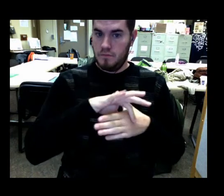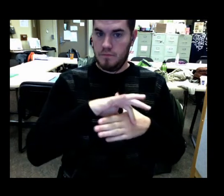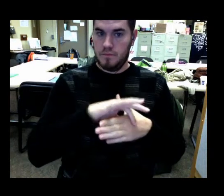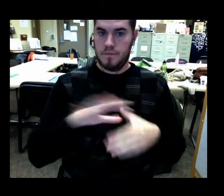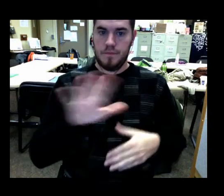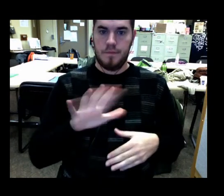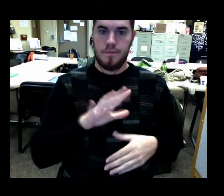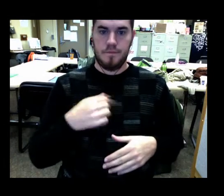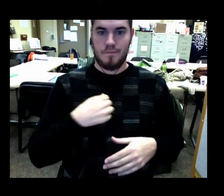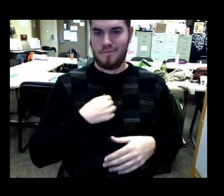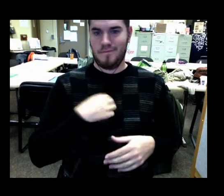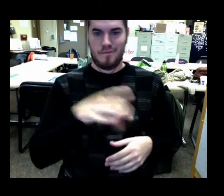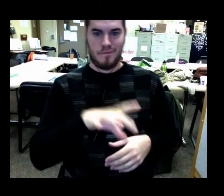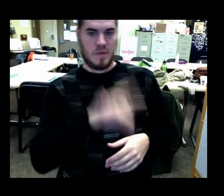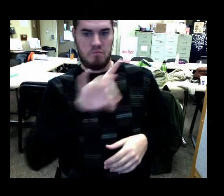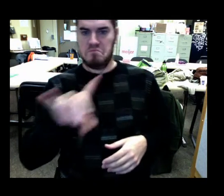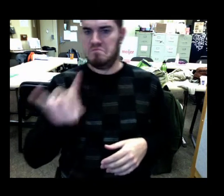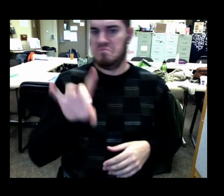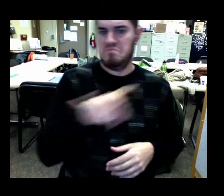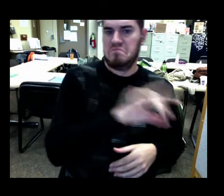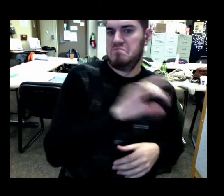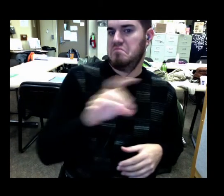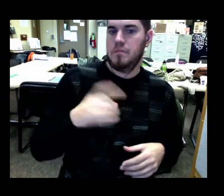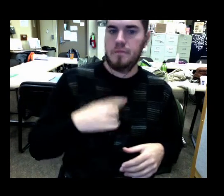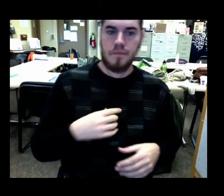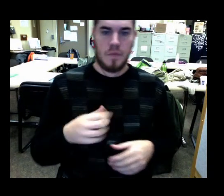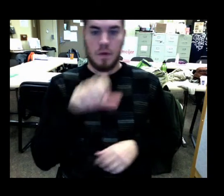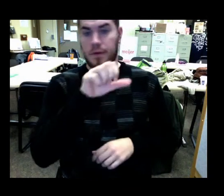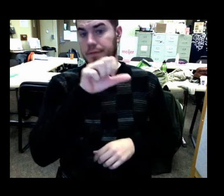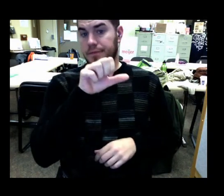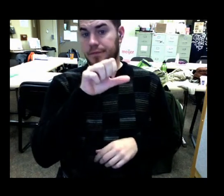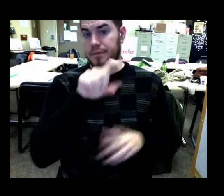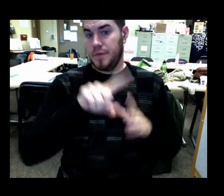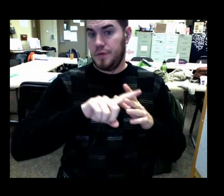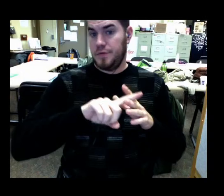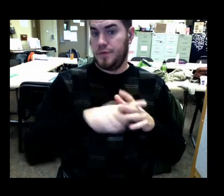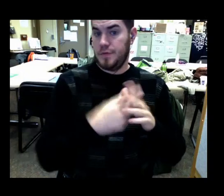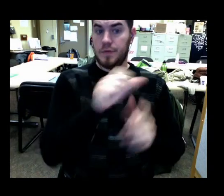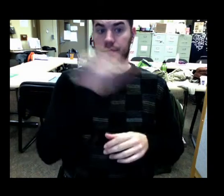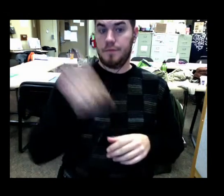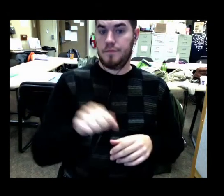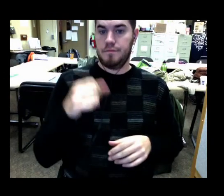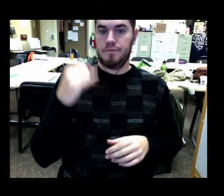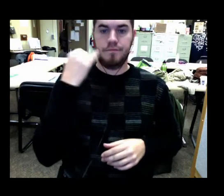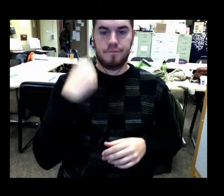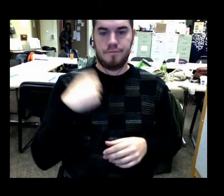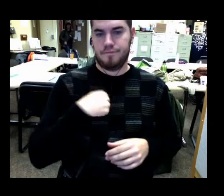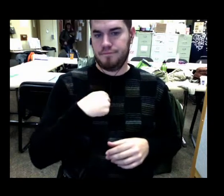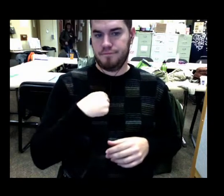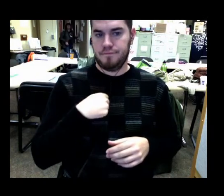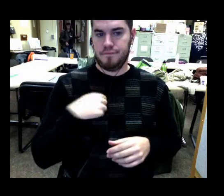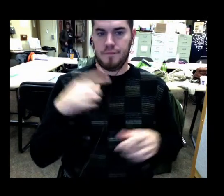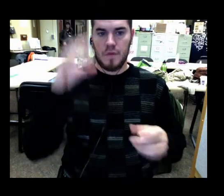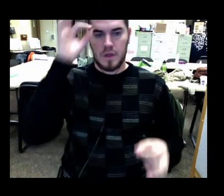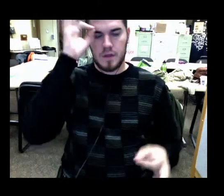I just decide which ones I'm going to do at the beginning of that semester. And in the past, I've done